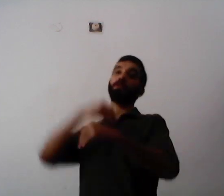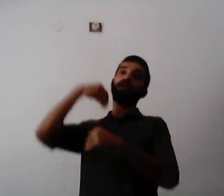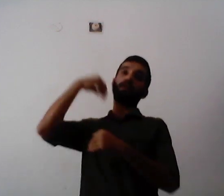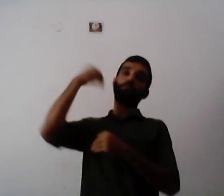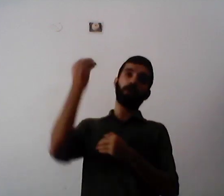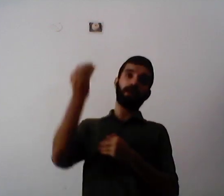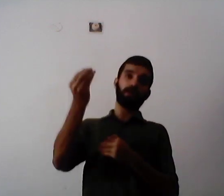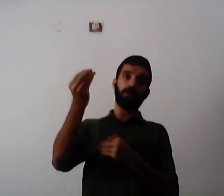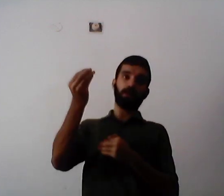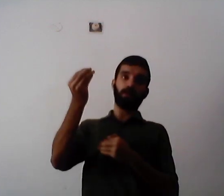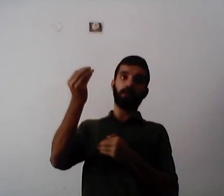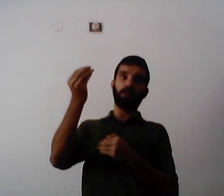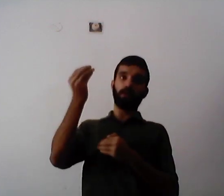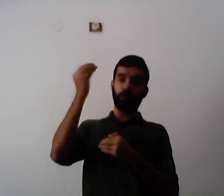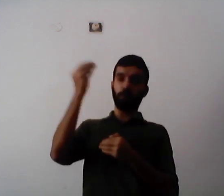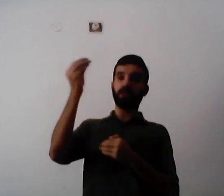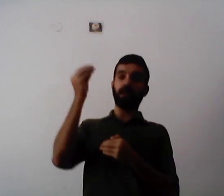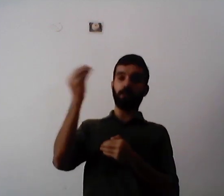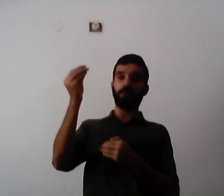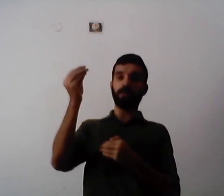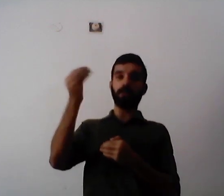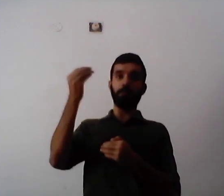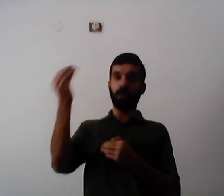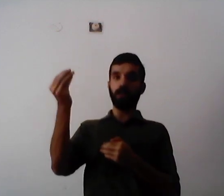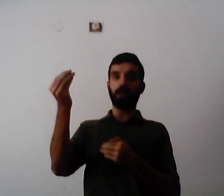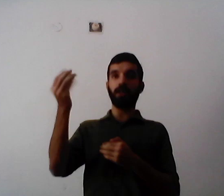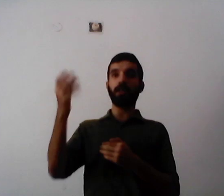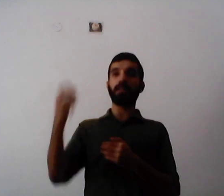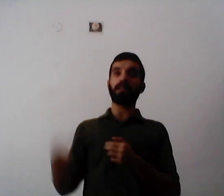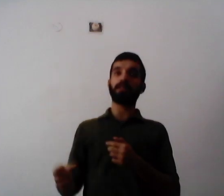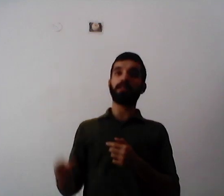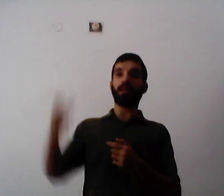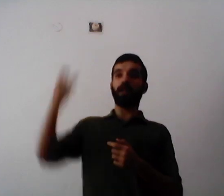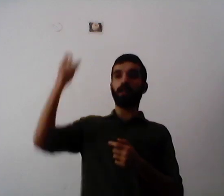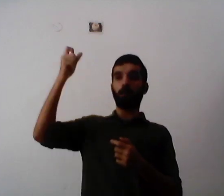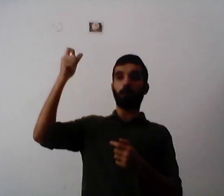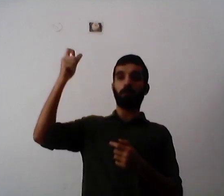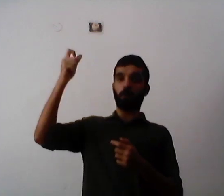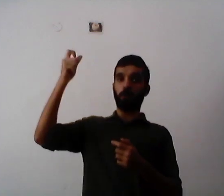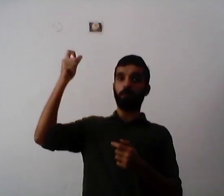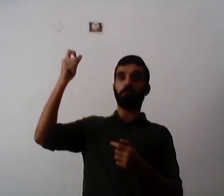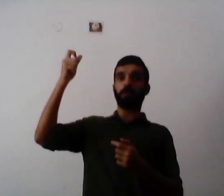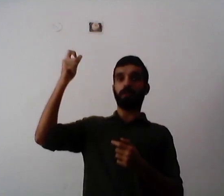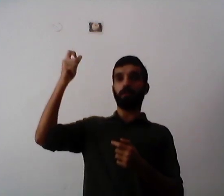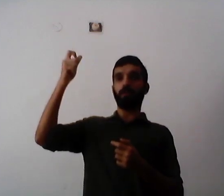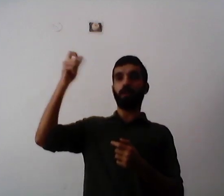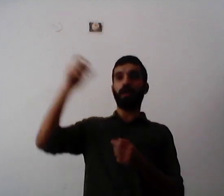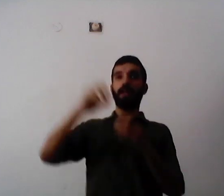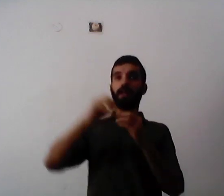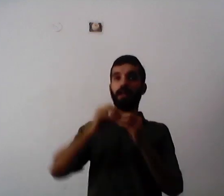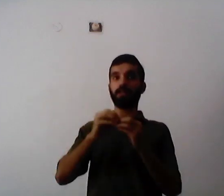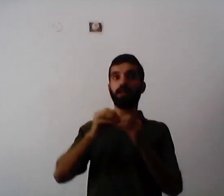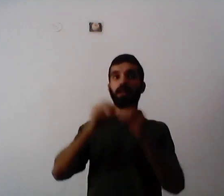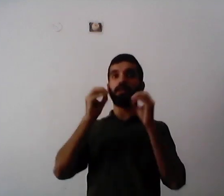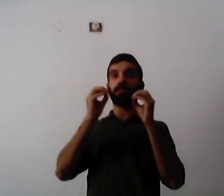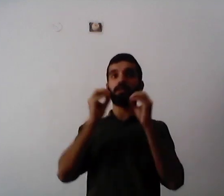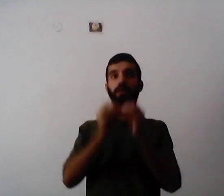come to the surface, immediately there is a sudden drop in pressure, and hence this